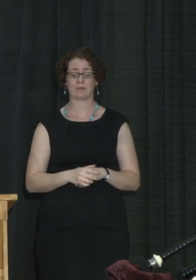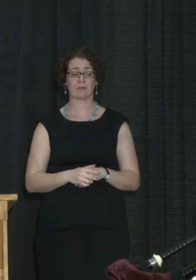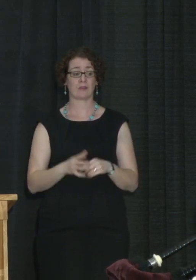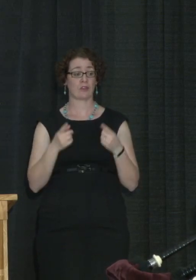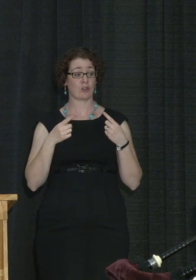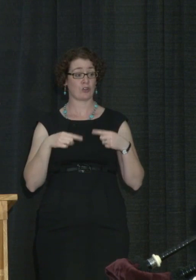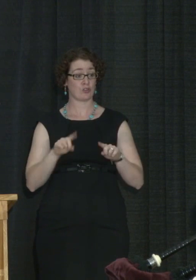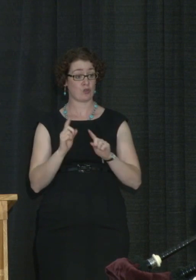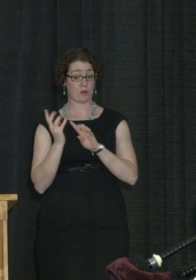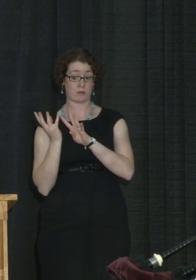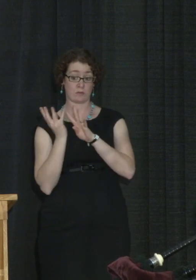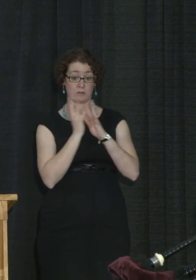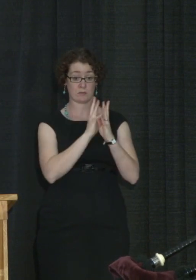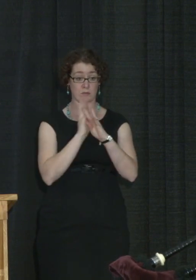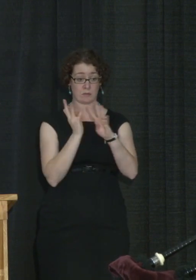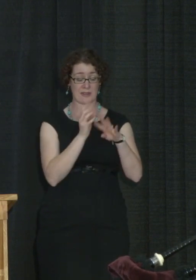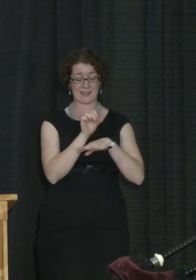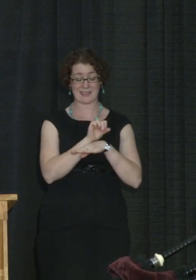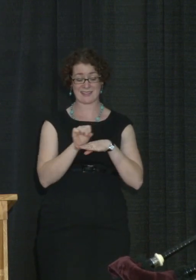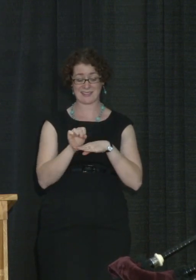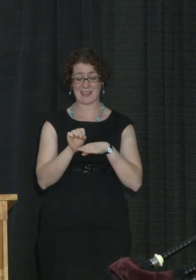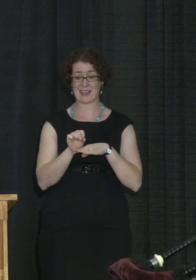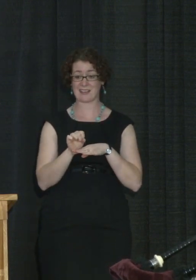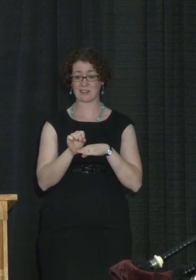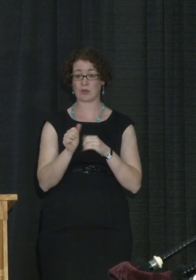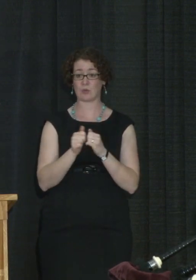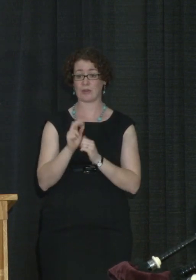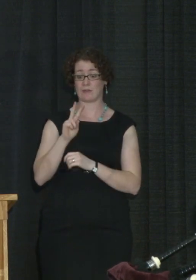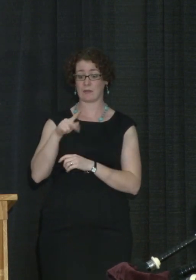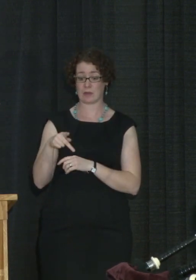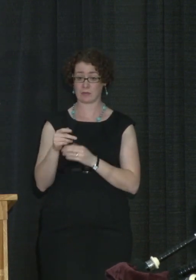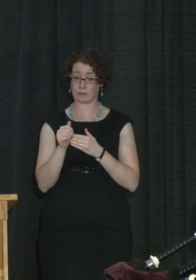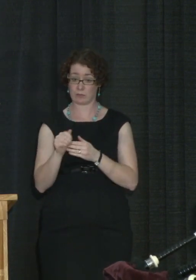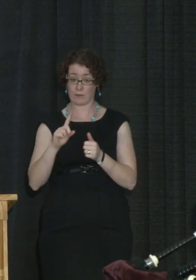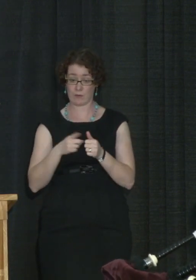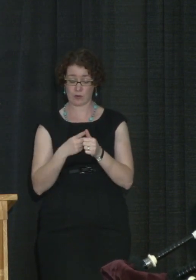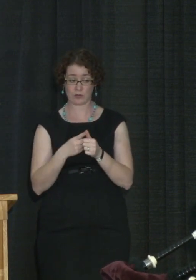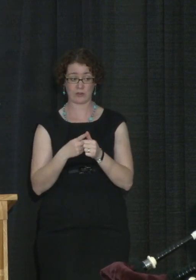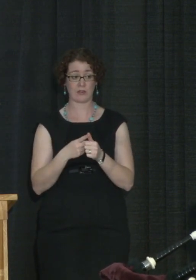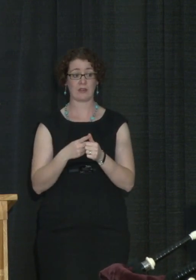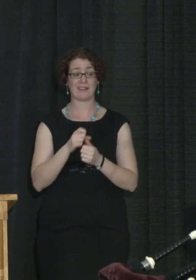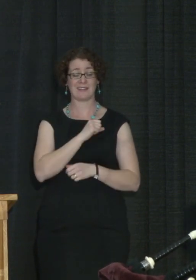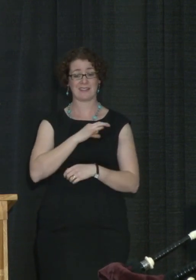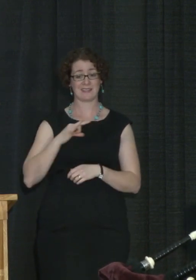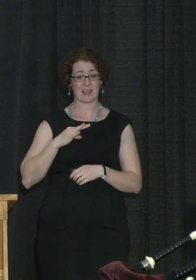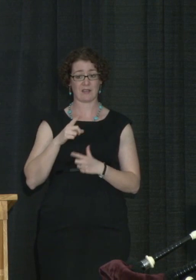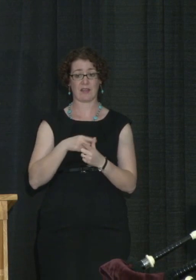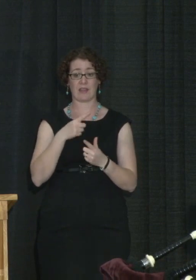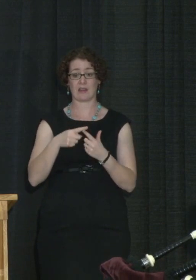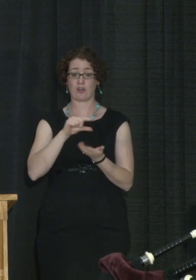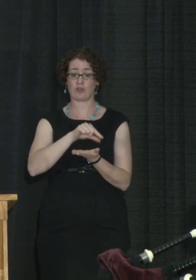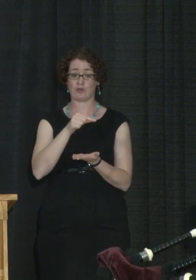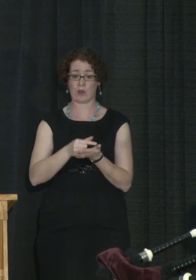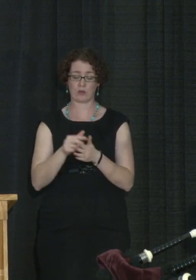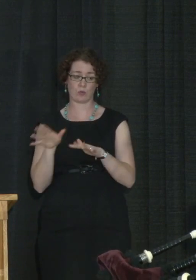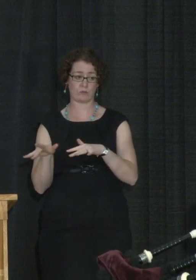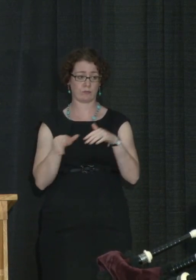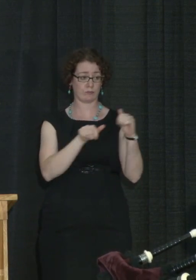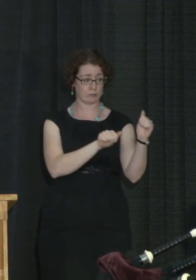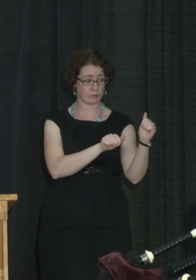During the recessional, the stage guests, led by our Vice President Academic, followed by staff, and then graduates will leave the